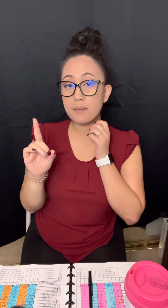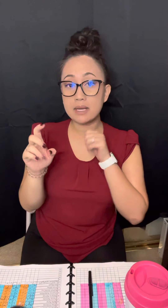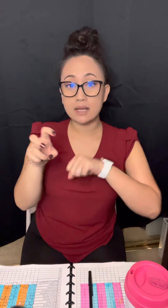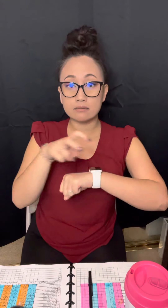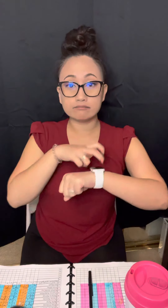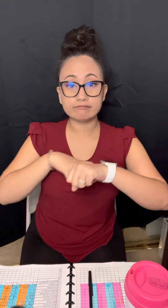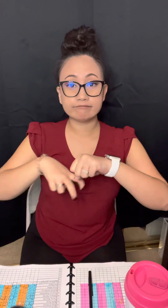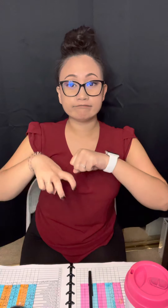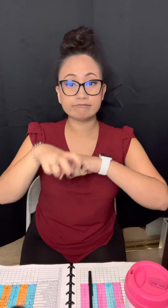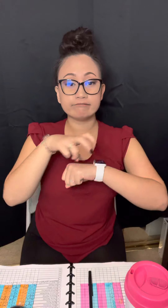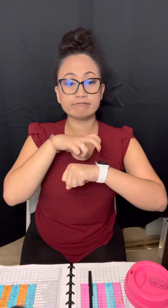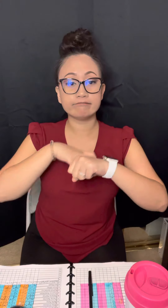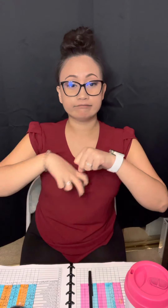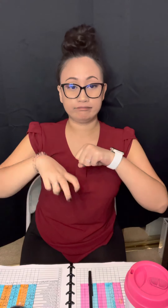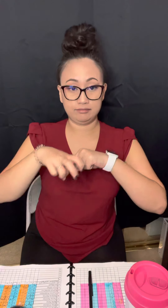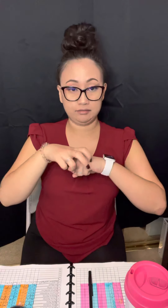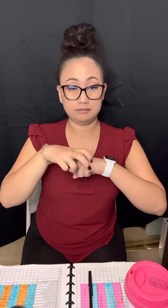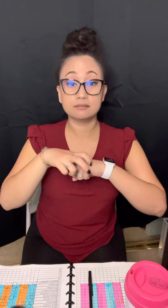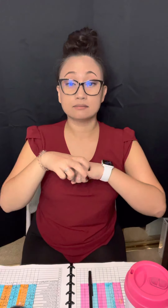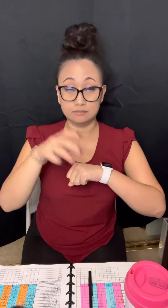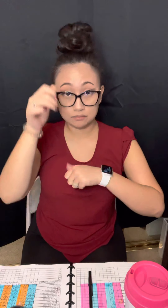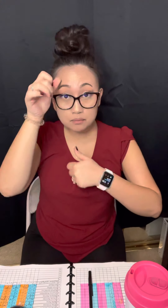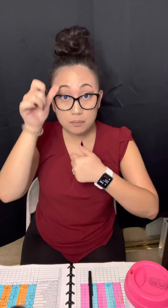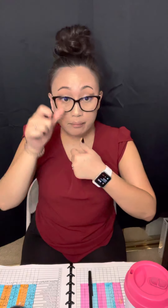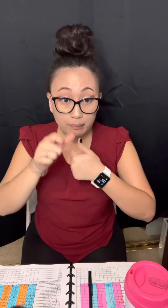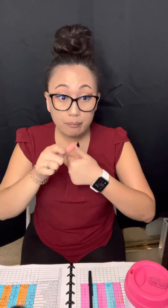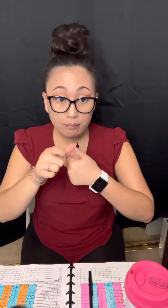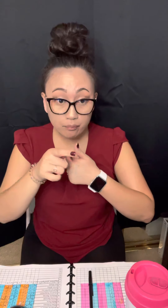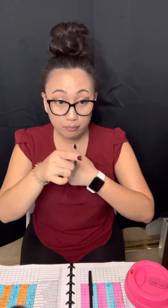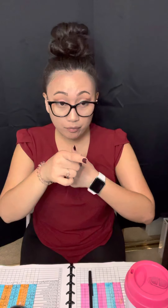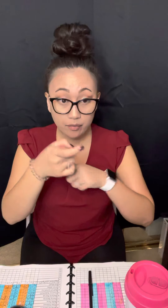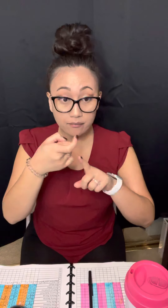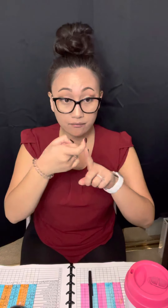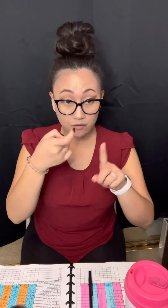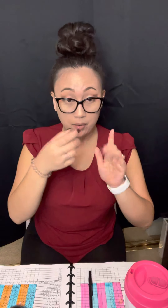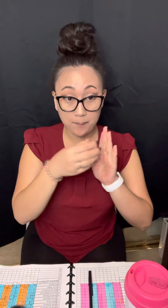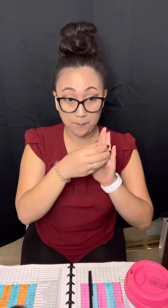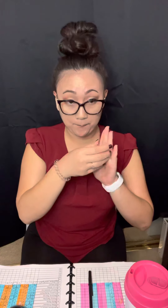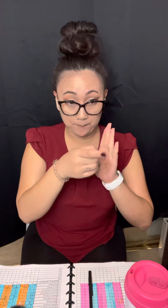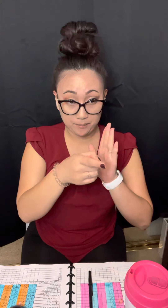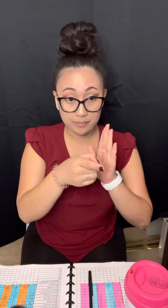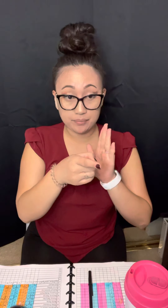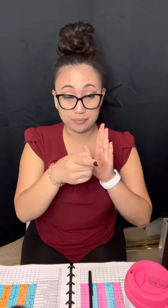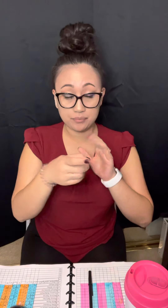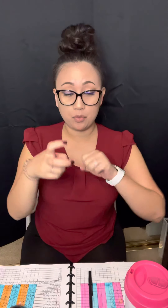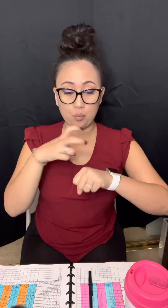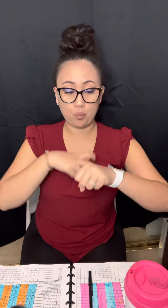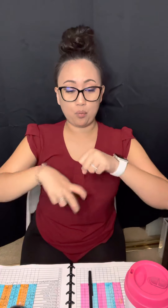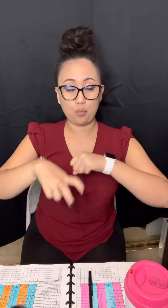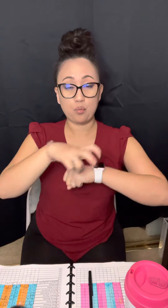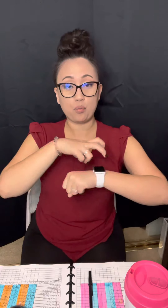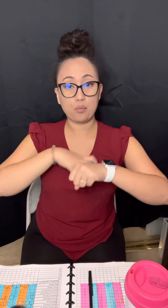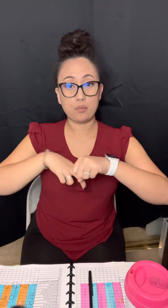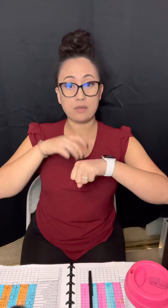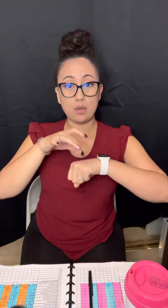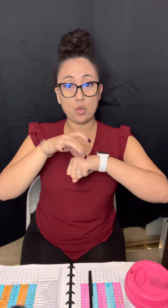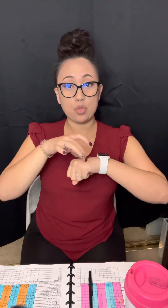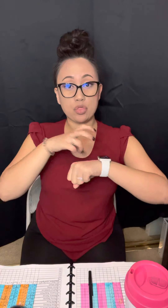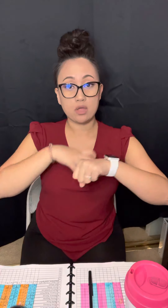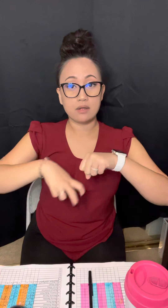getting it right from my text, orbited Earth 3 times. Earth,